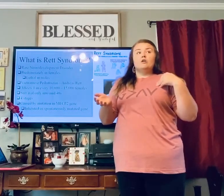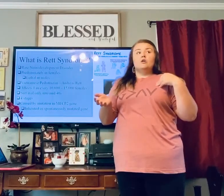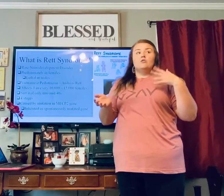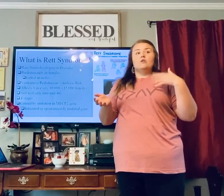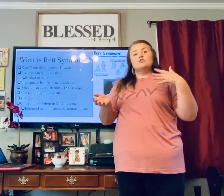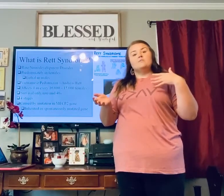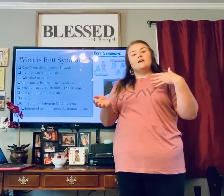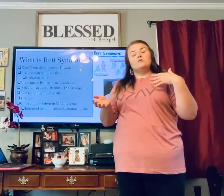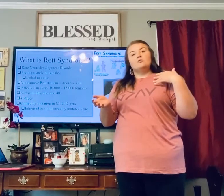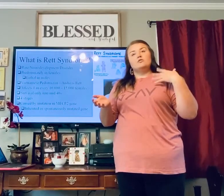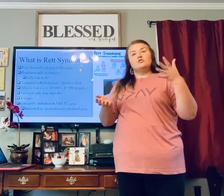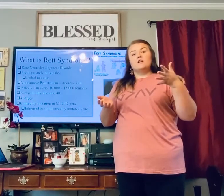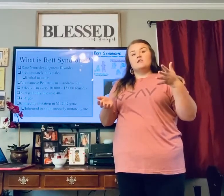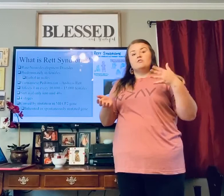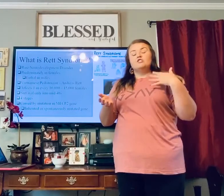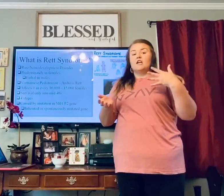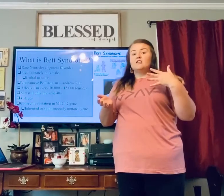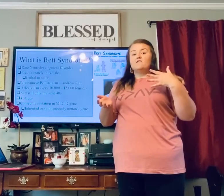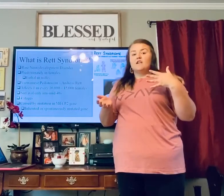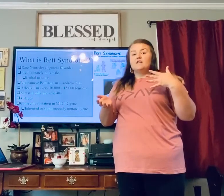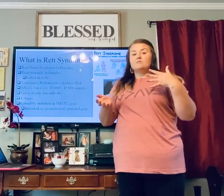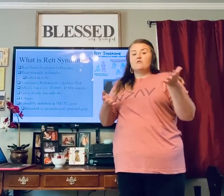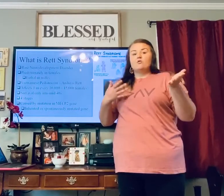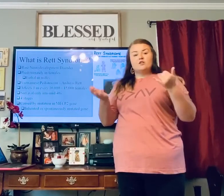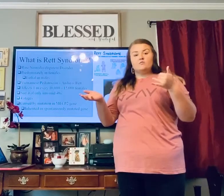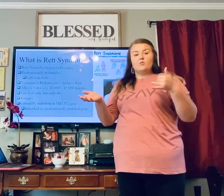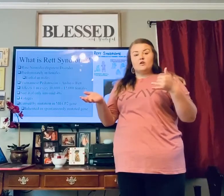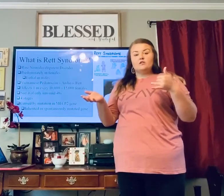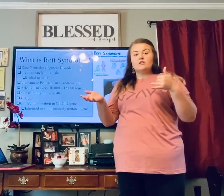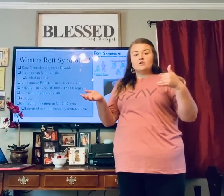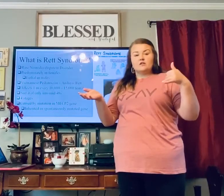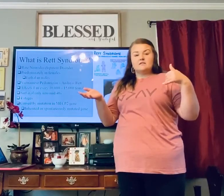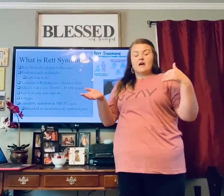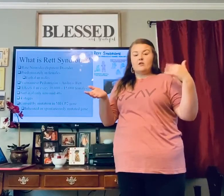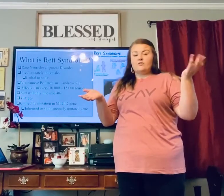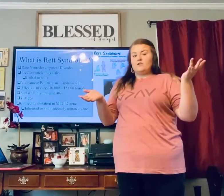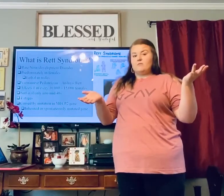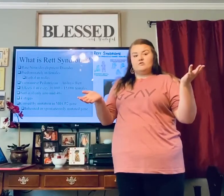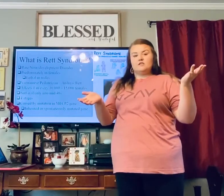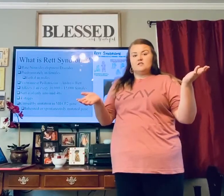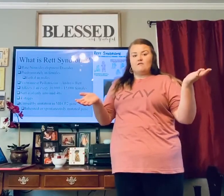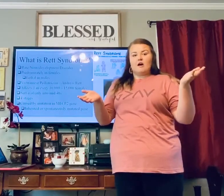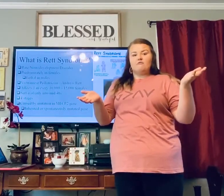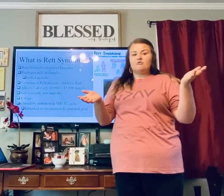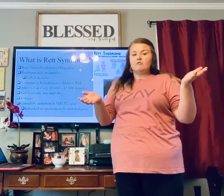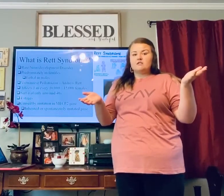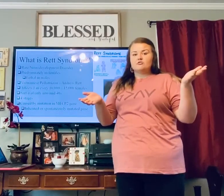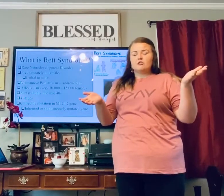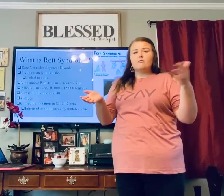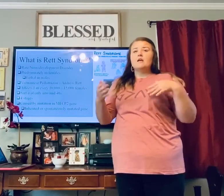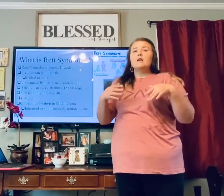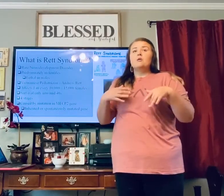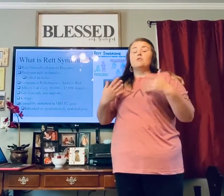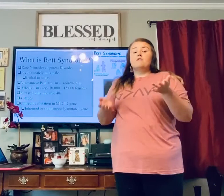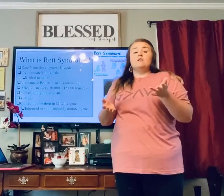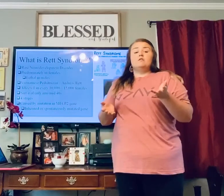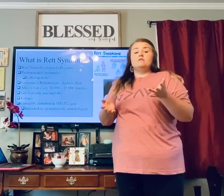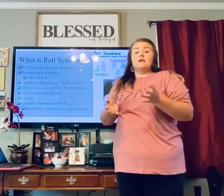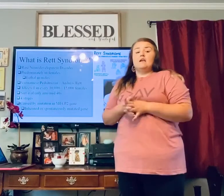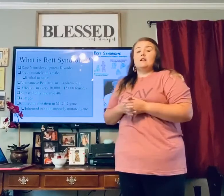the mother's body will reject the fetus before it is born, because I don't think the males can survive with Rett syndrome, but the females can. And